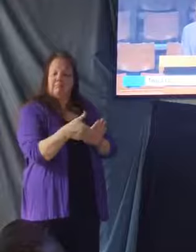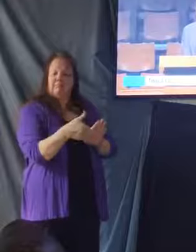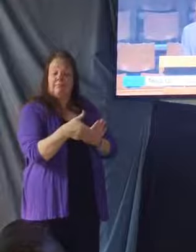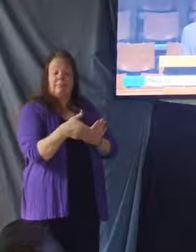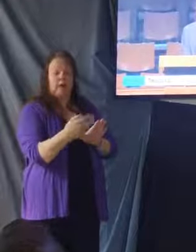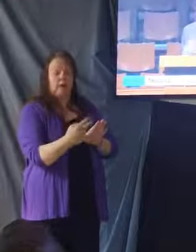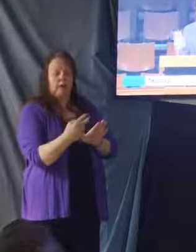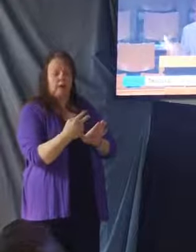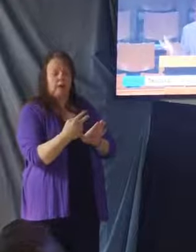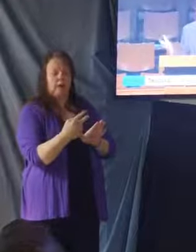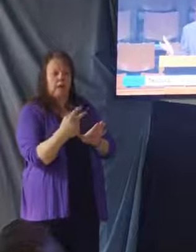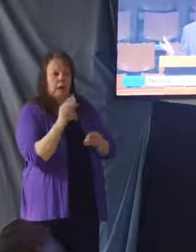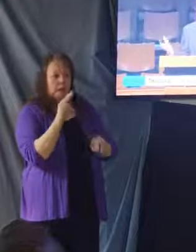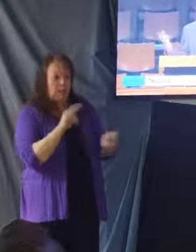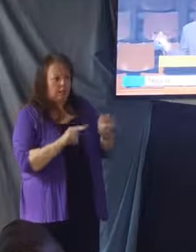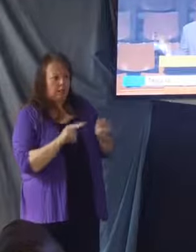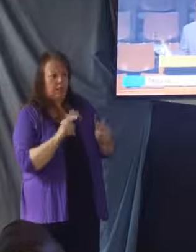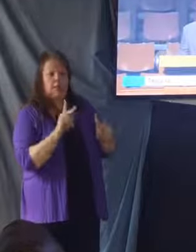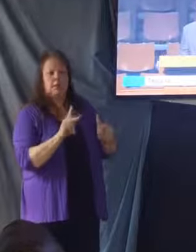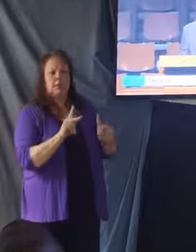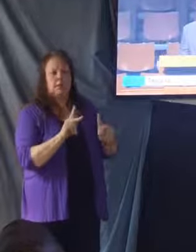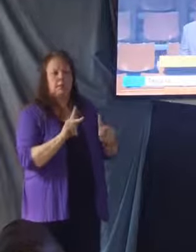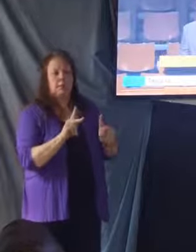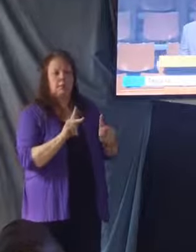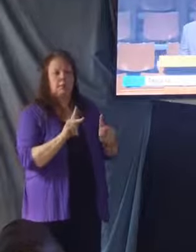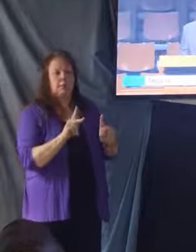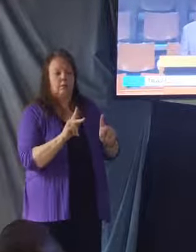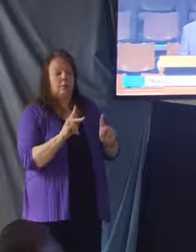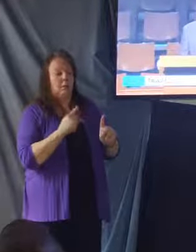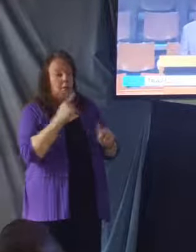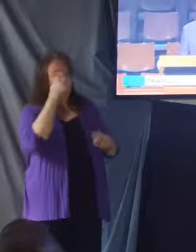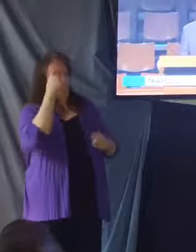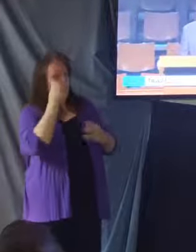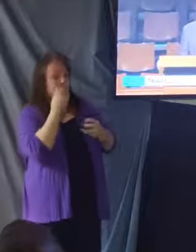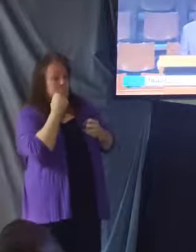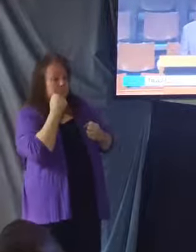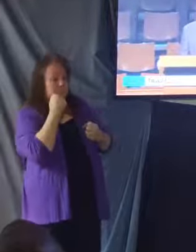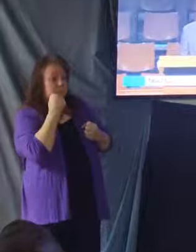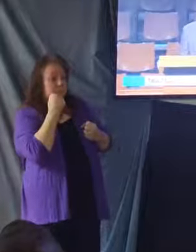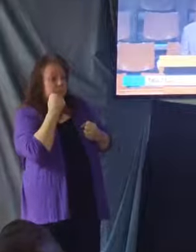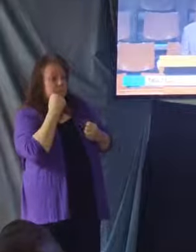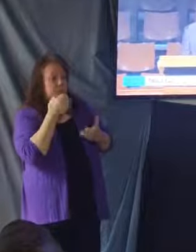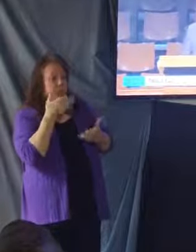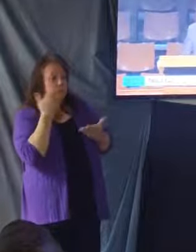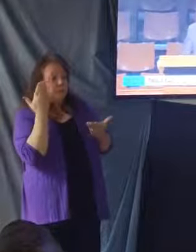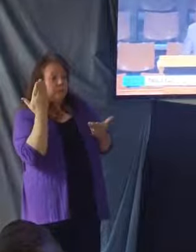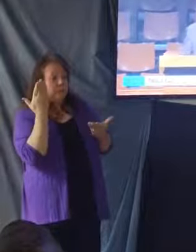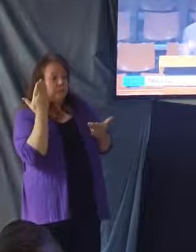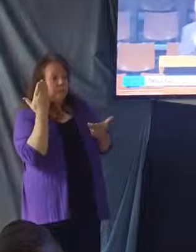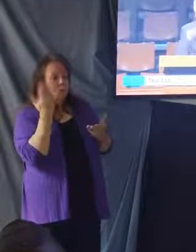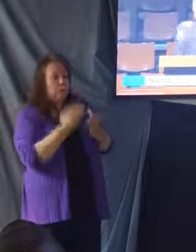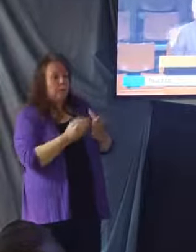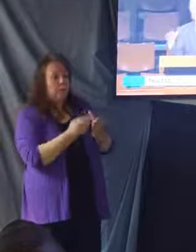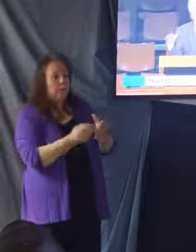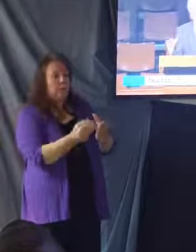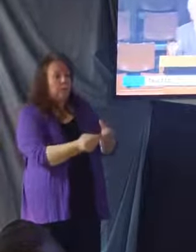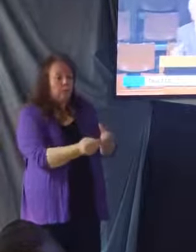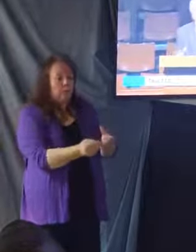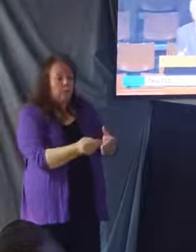And we look and see, people have lost much of what they counted dear in a relatively short period of time. Just